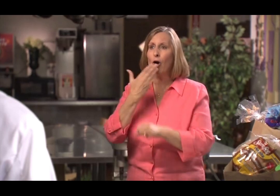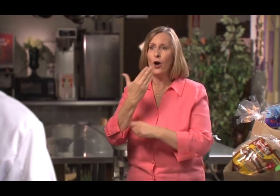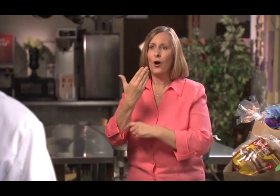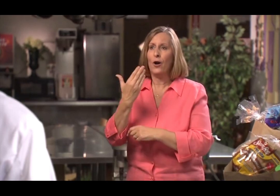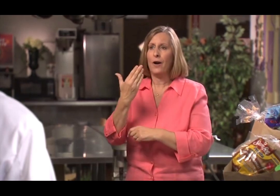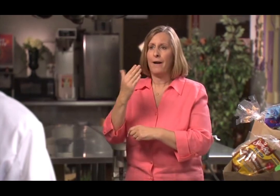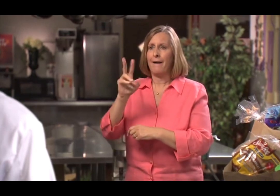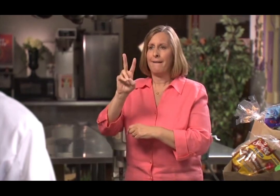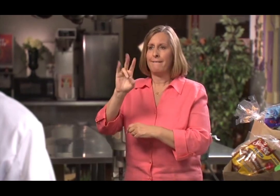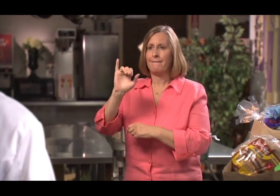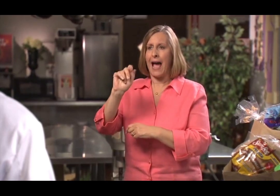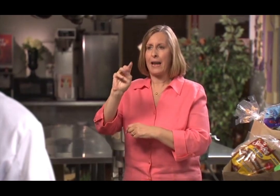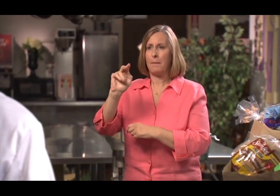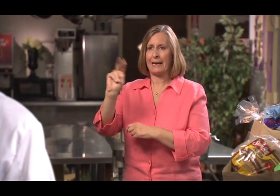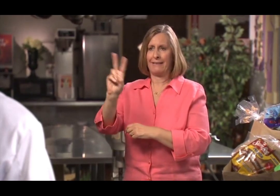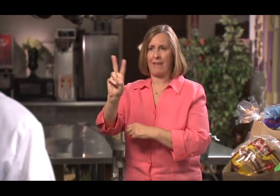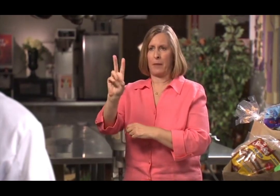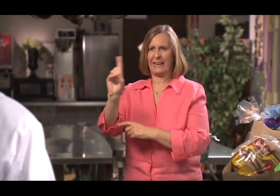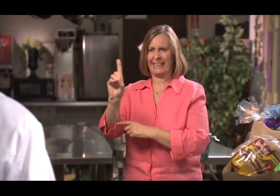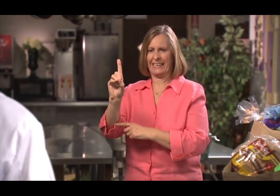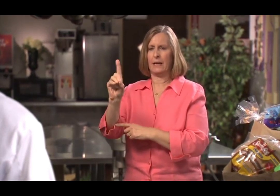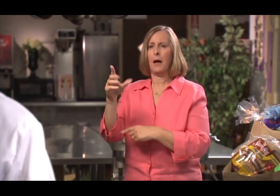Milk is a good source of vitamin D.